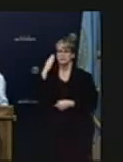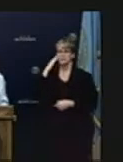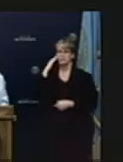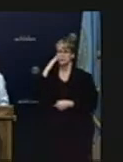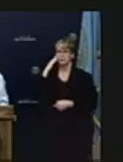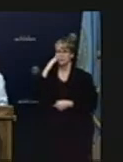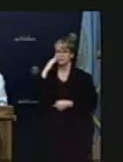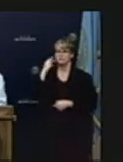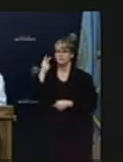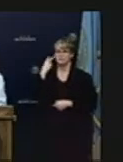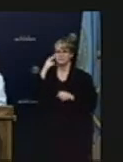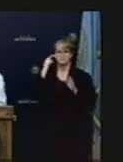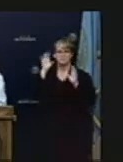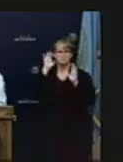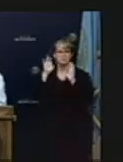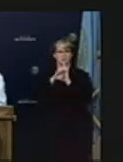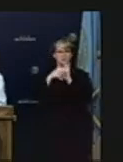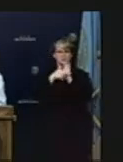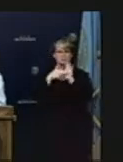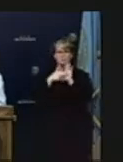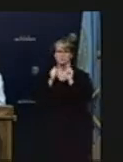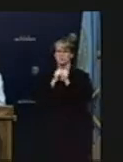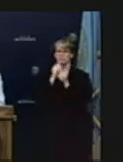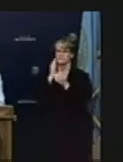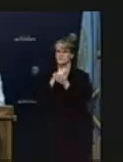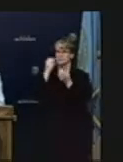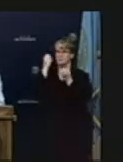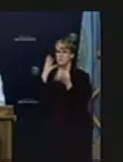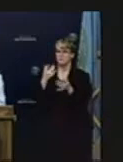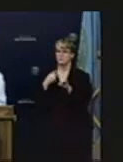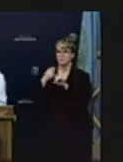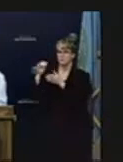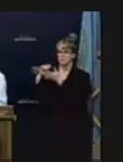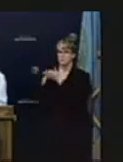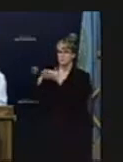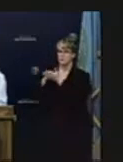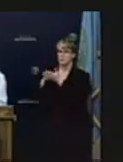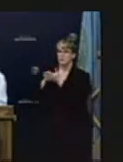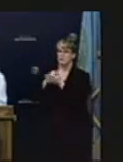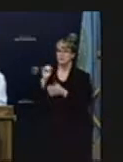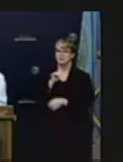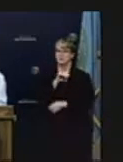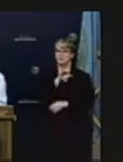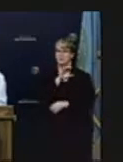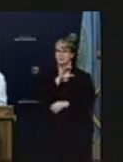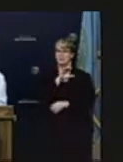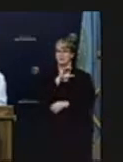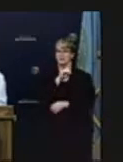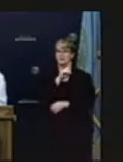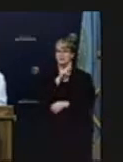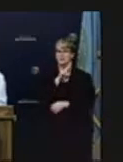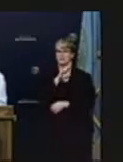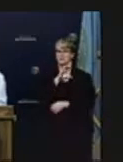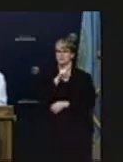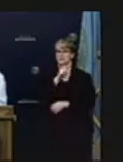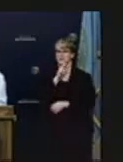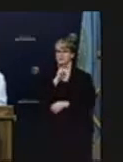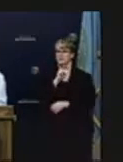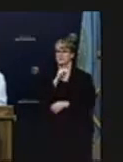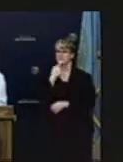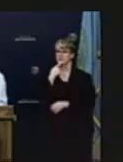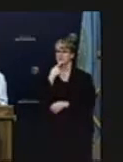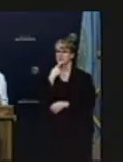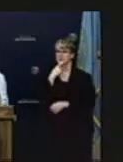picture based on some of the data that's come from New York. As Dr. Clayton said, Sanford is ready.